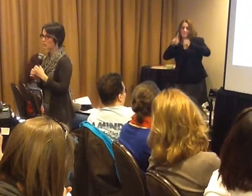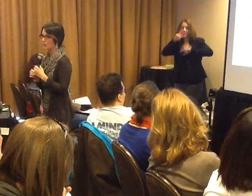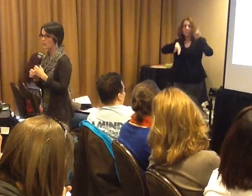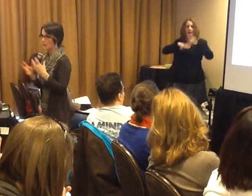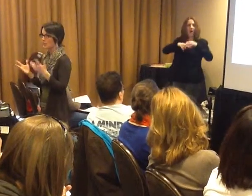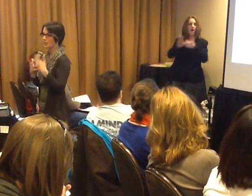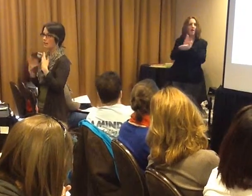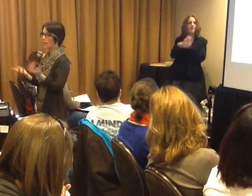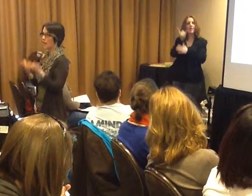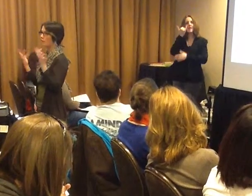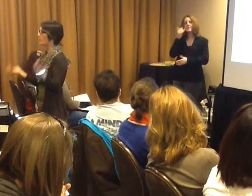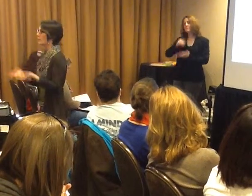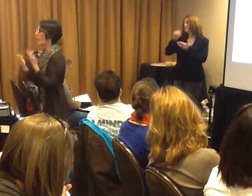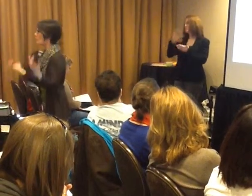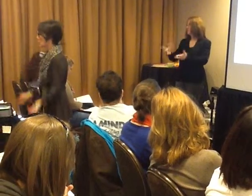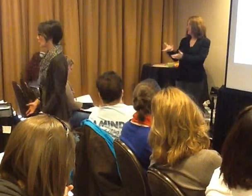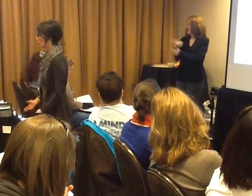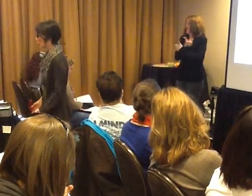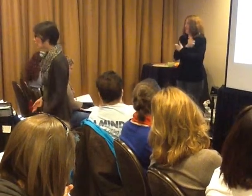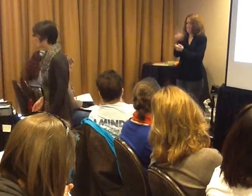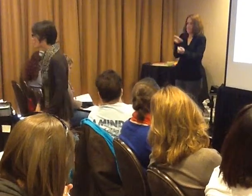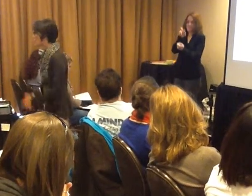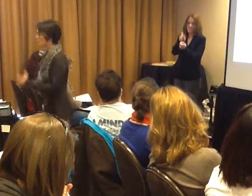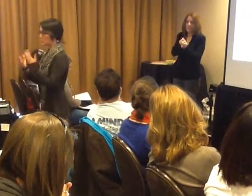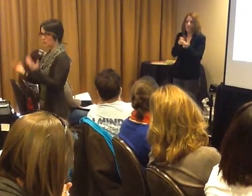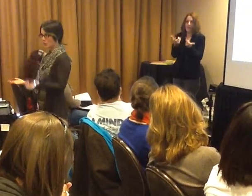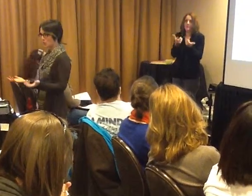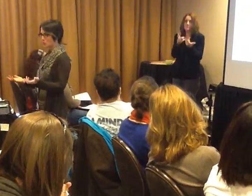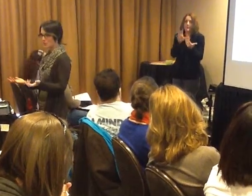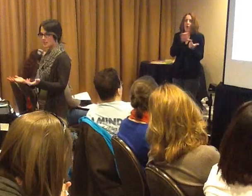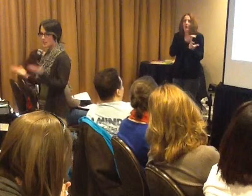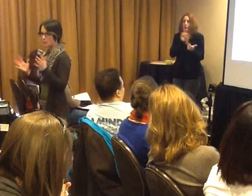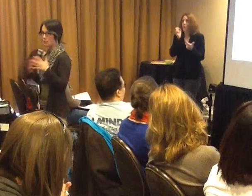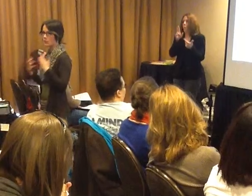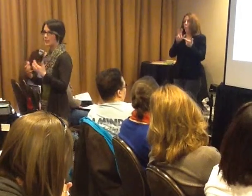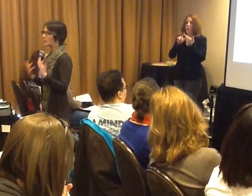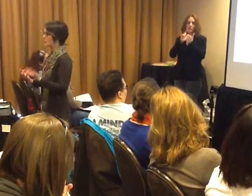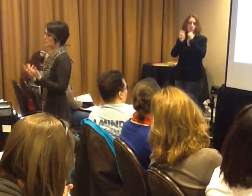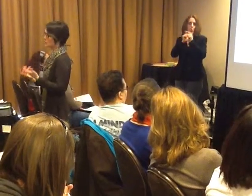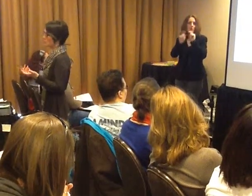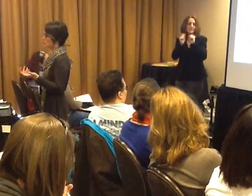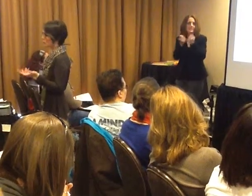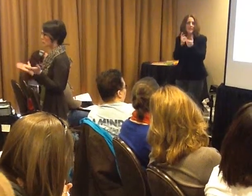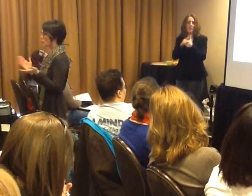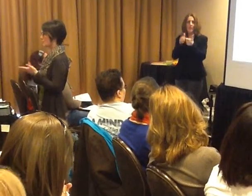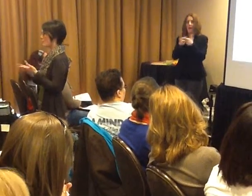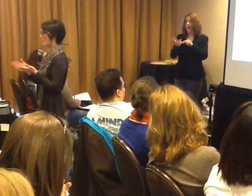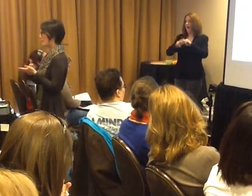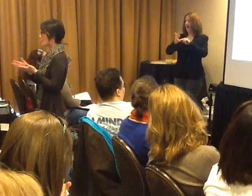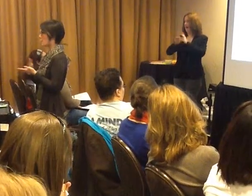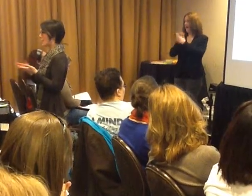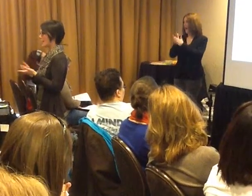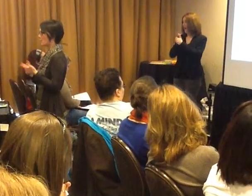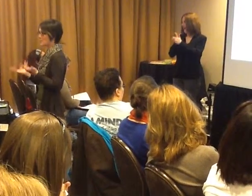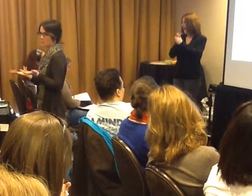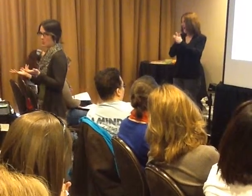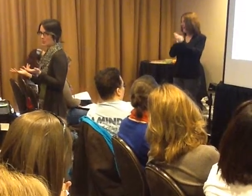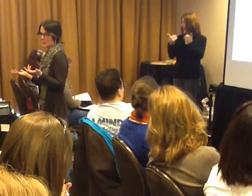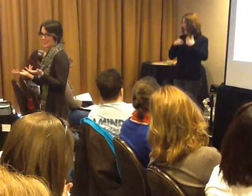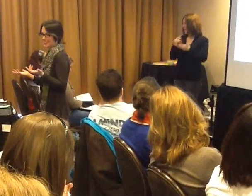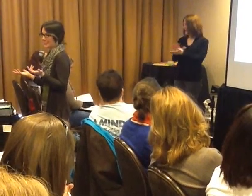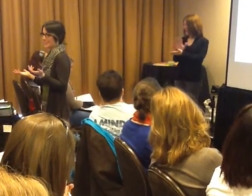your students happen to love a particular character or a particular sports team, you can really increase their motivation just by having them write on a